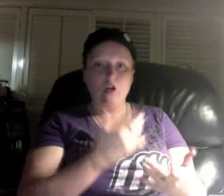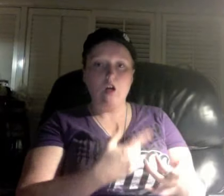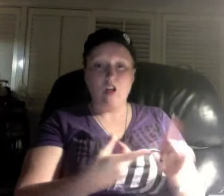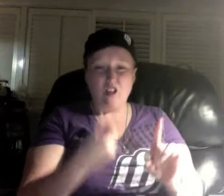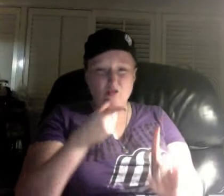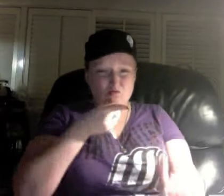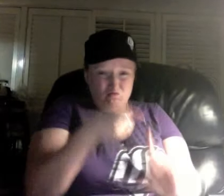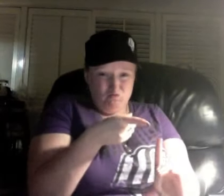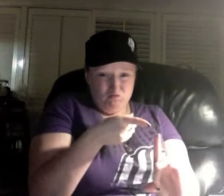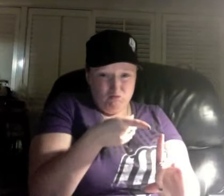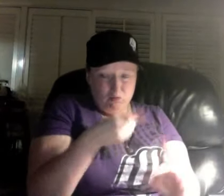Bible during Mass.